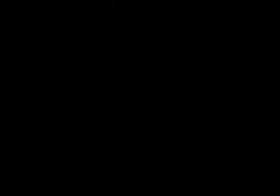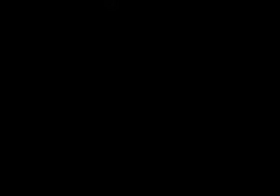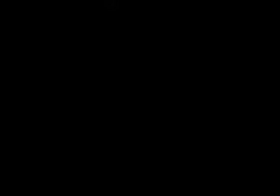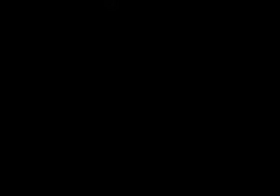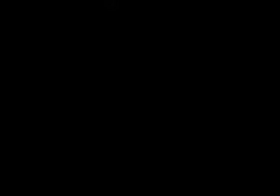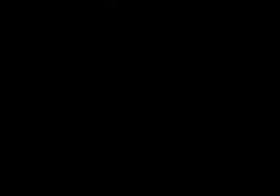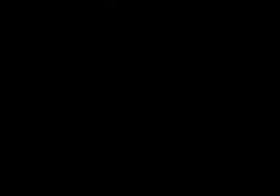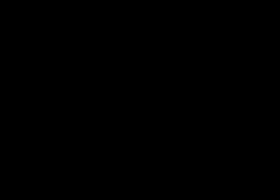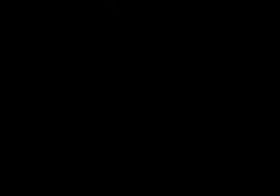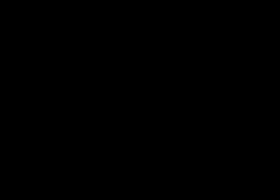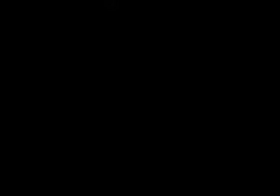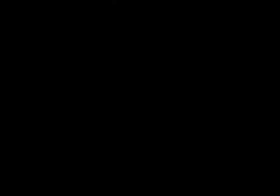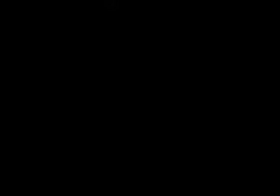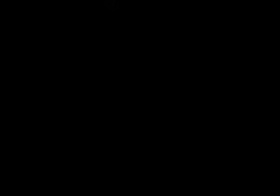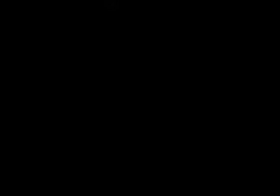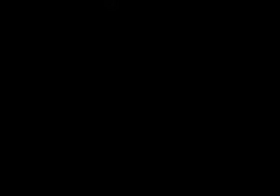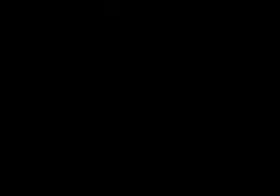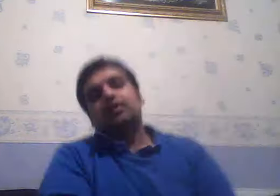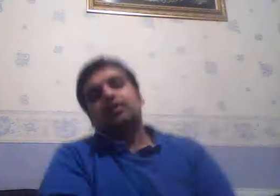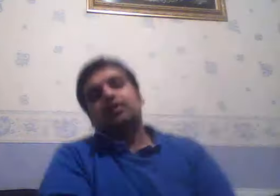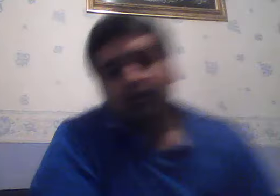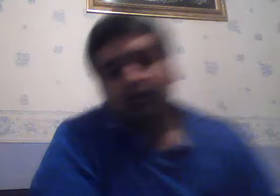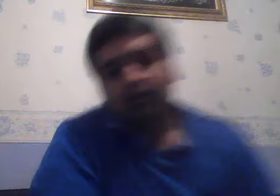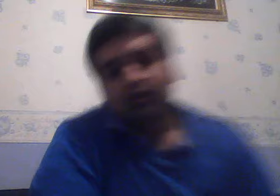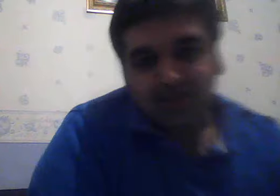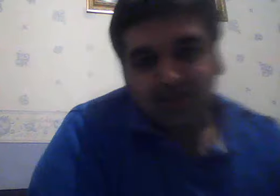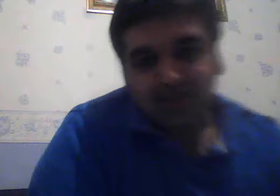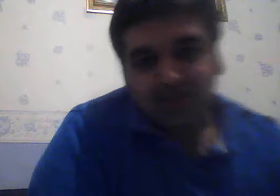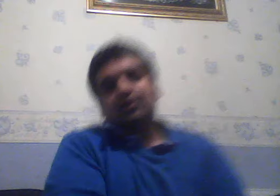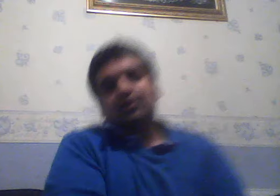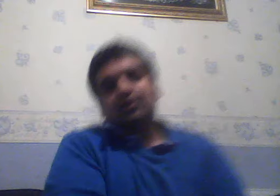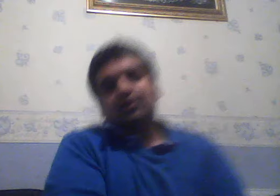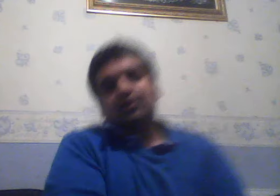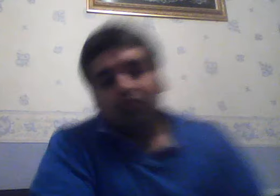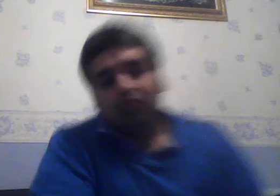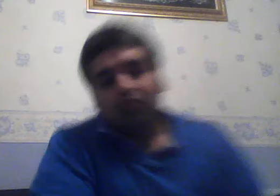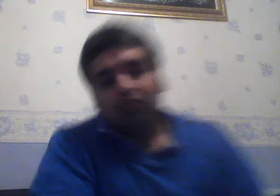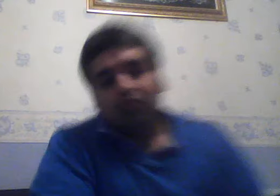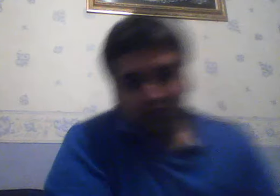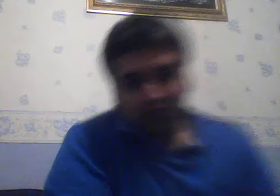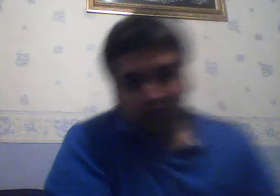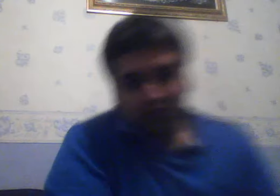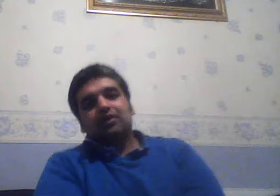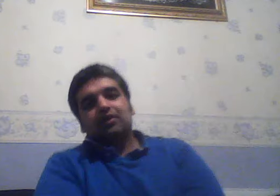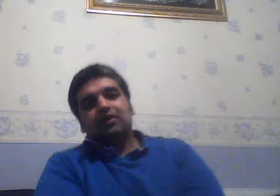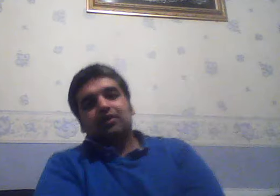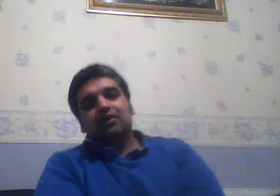Family Ties, Episode 3. Morning, Dad. Morning, son. Where have you been? I had a late night last